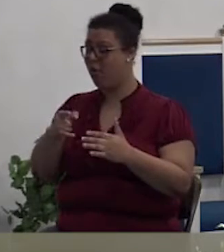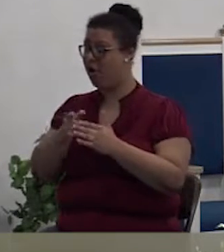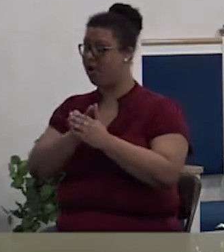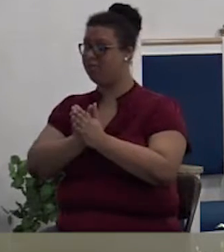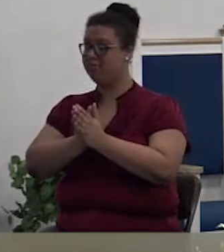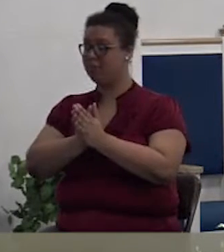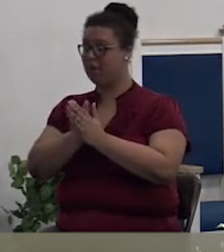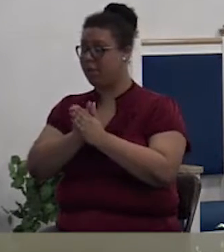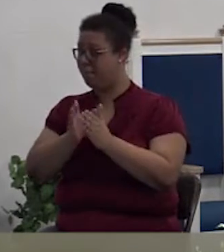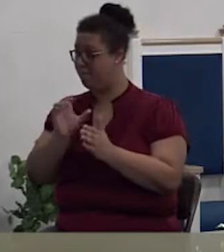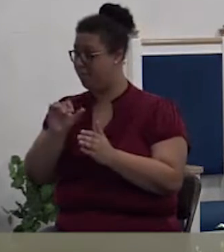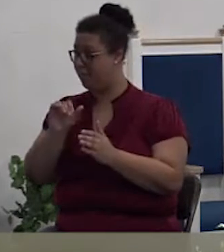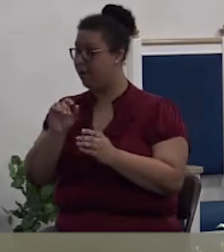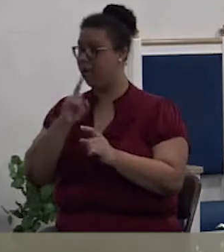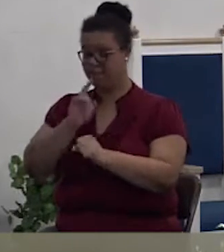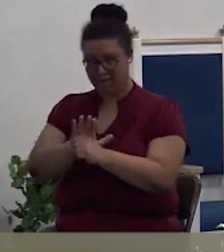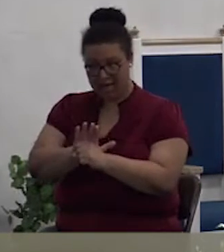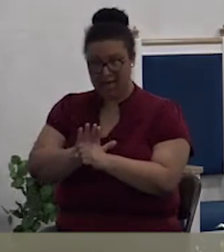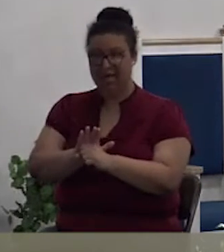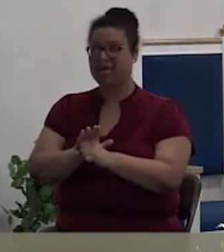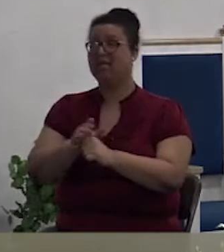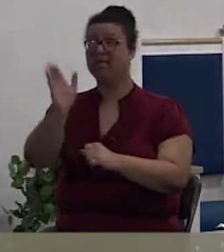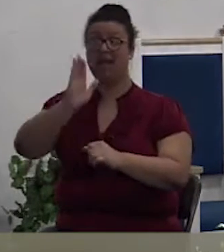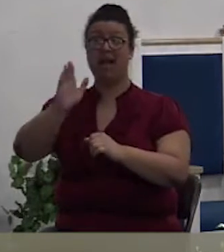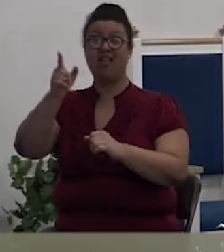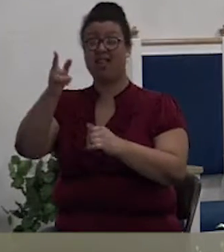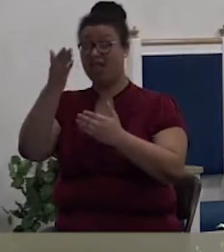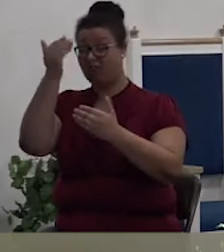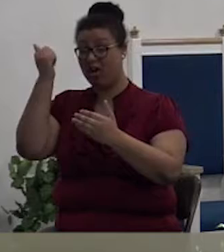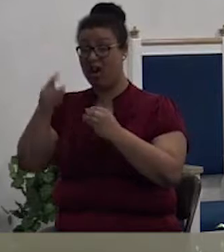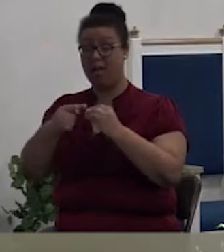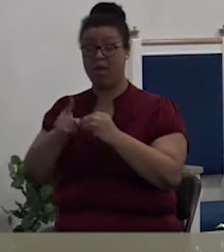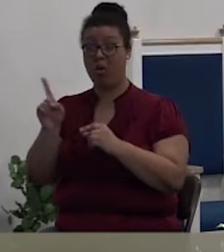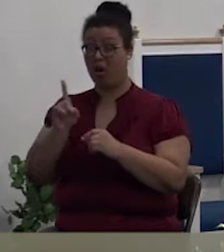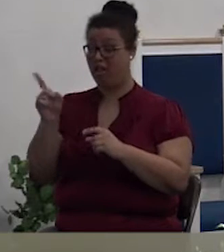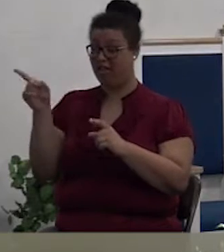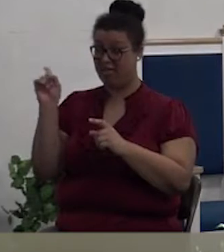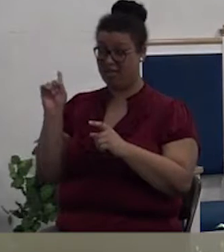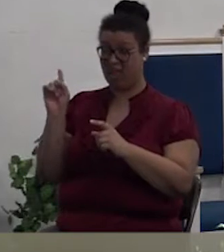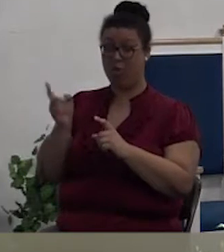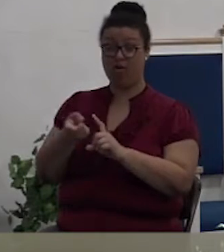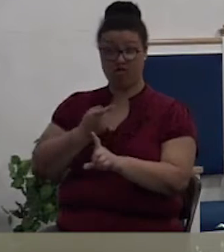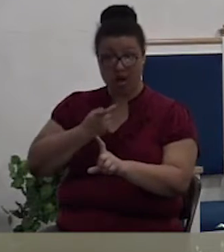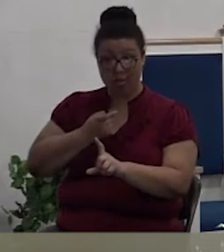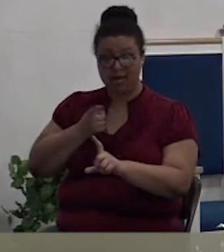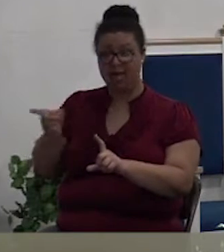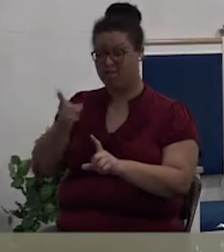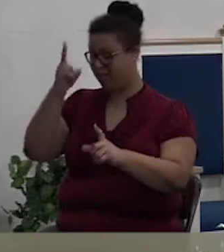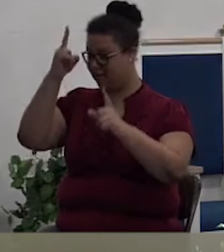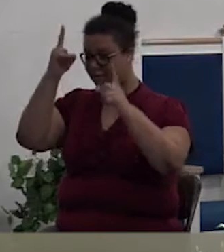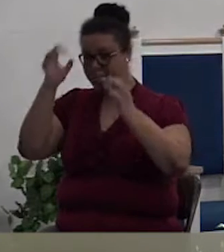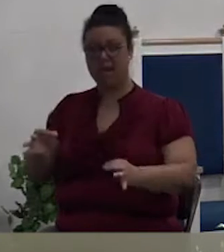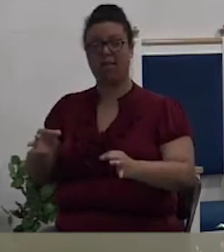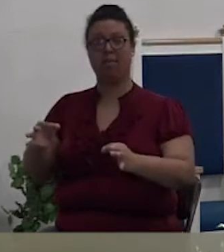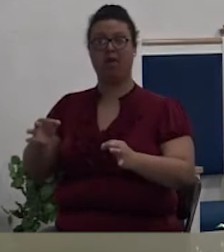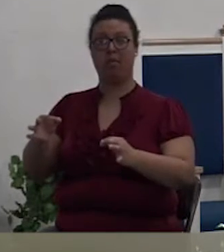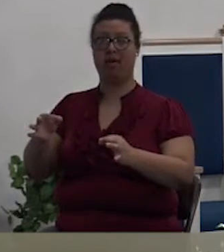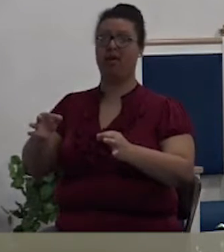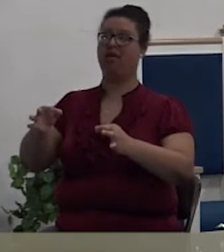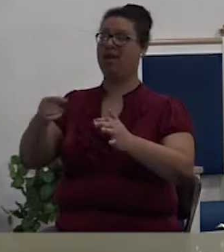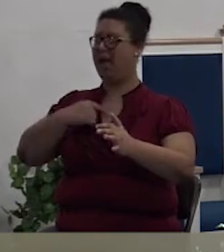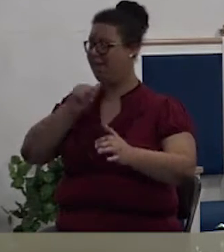to God was because they forgot about where they came from. They had made up their mind, I'm not going